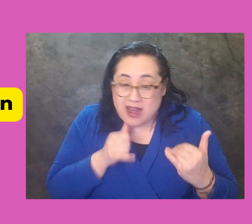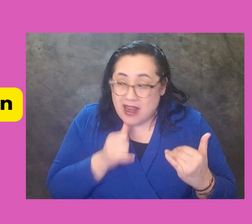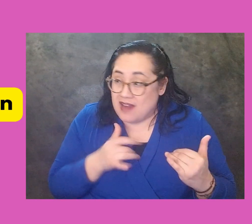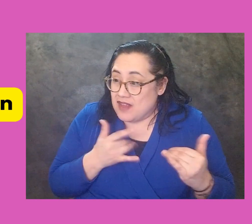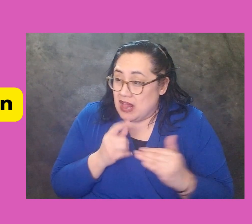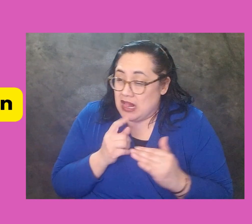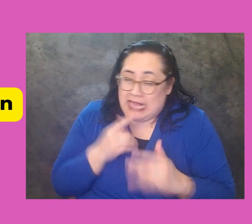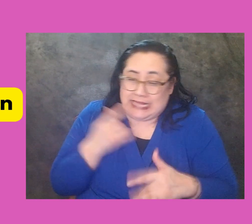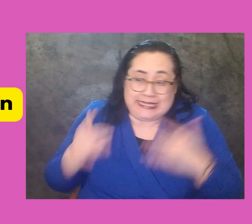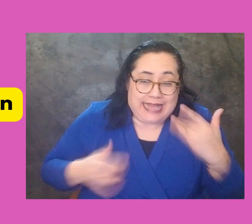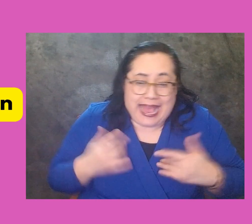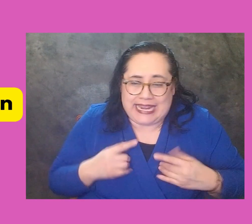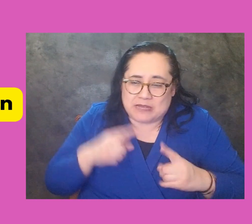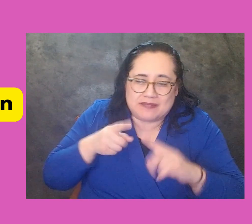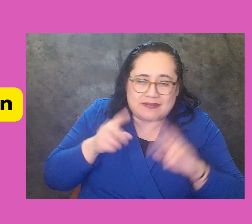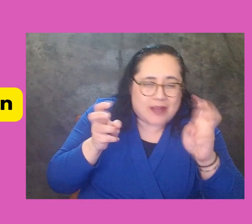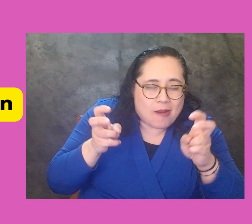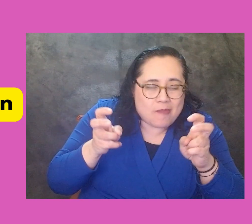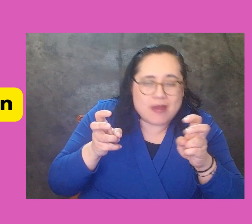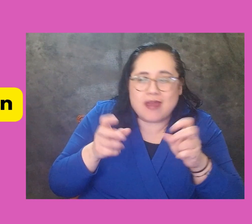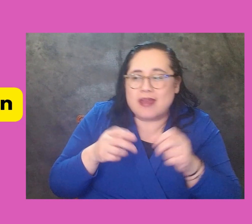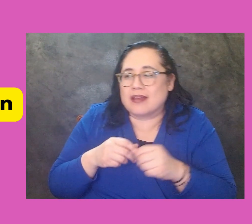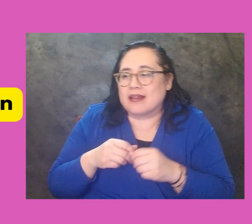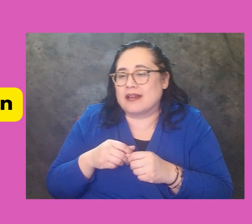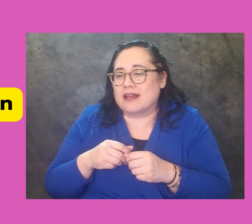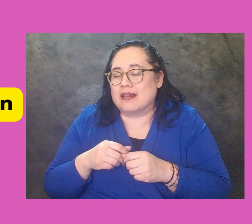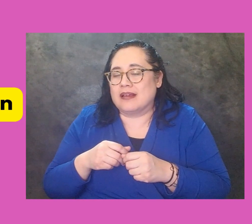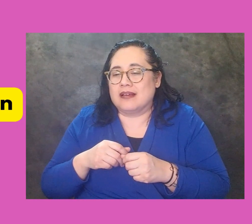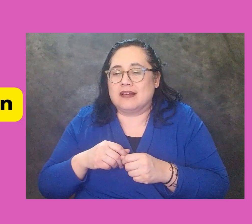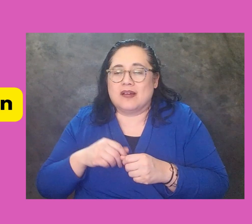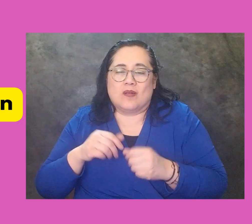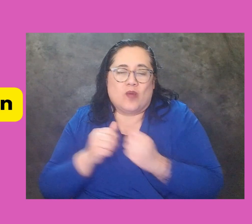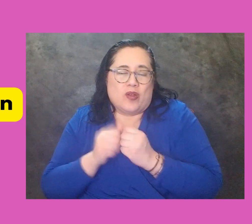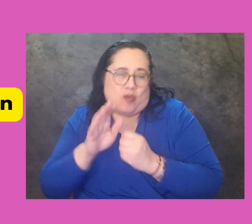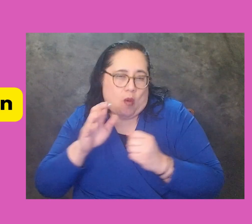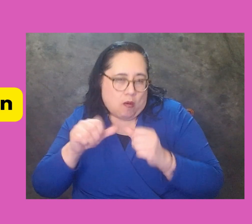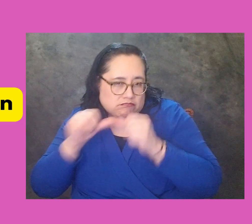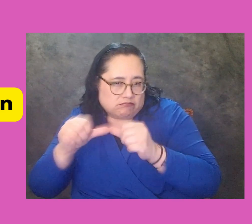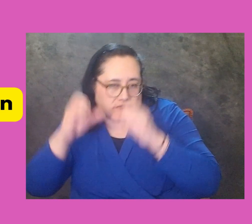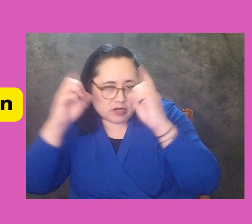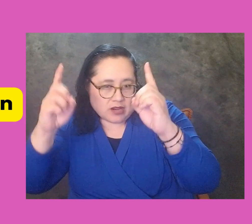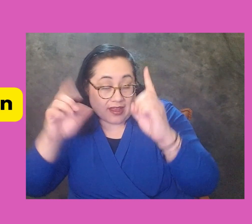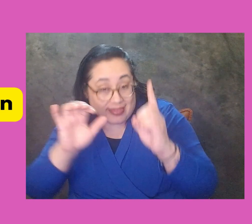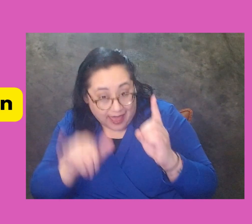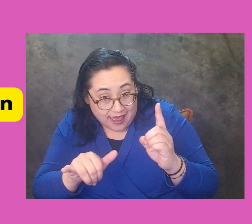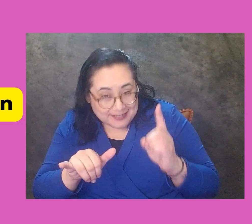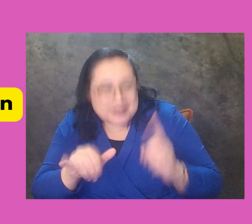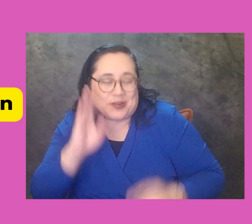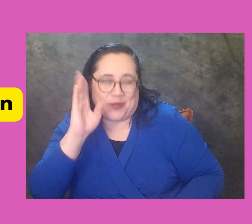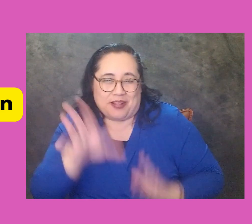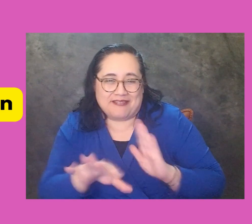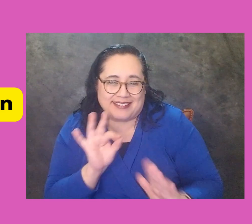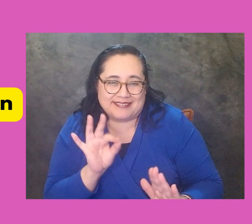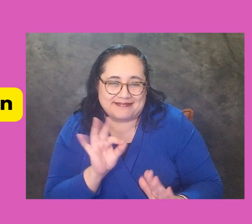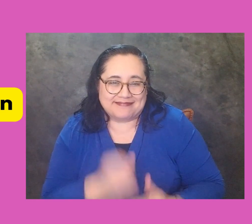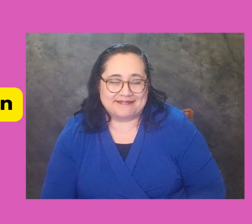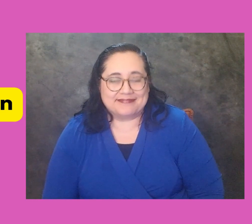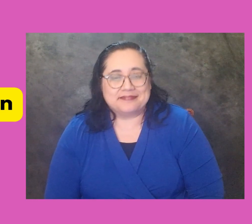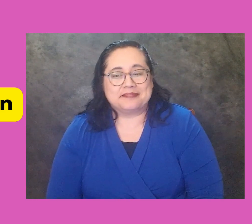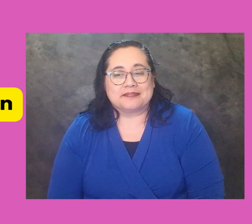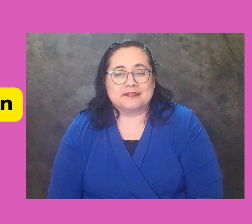don't feel some kind of excitement for a specific topic or for continuing education, that will come. You'll find